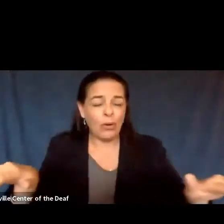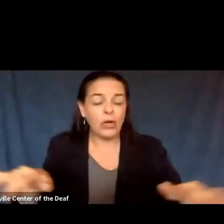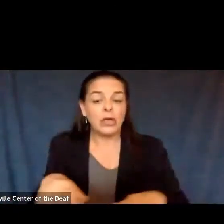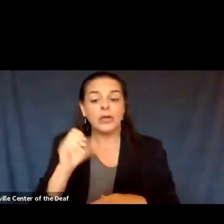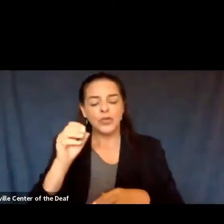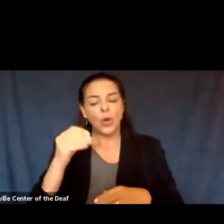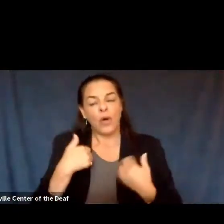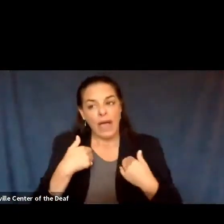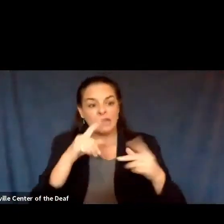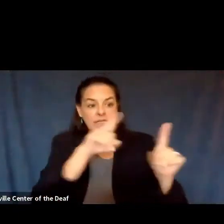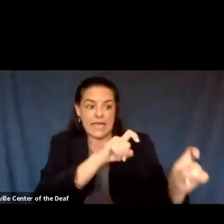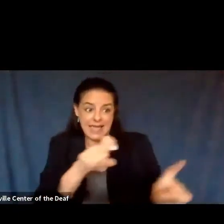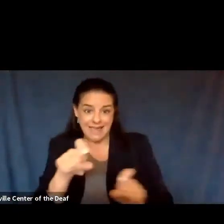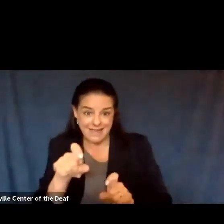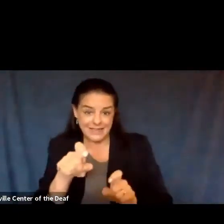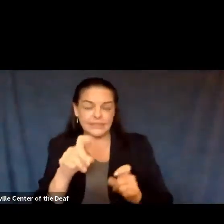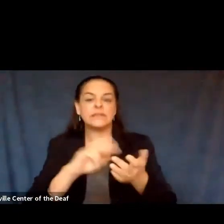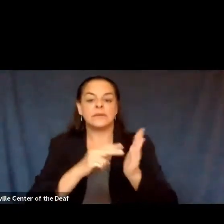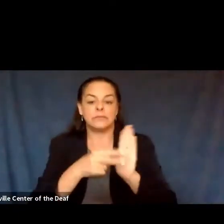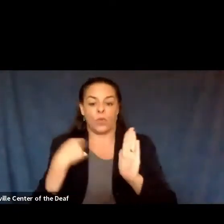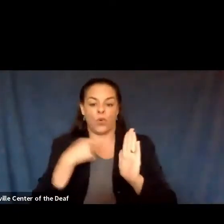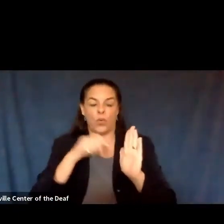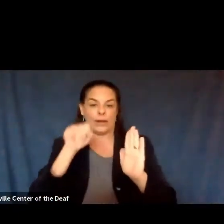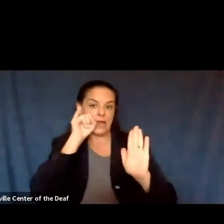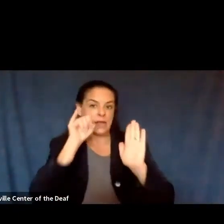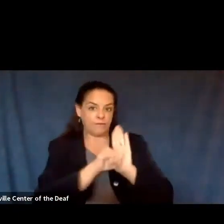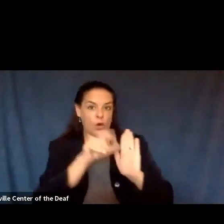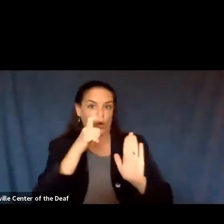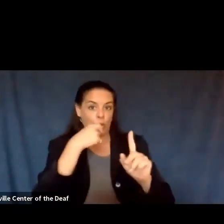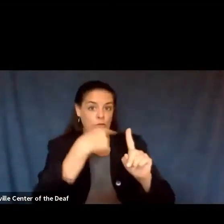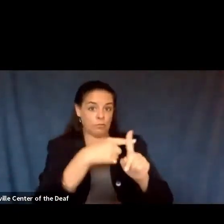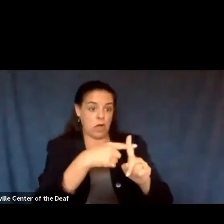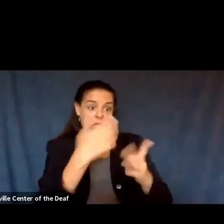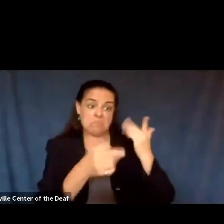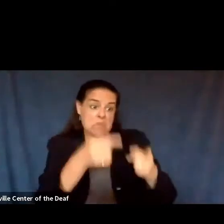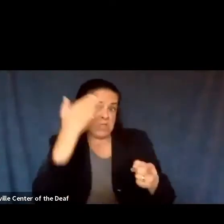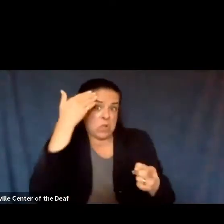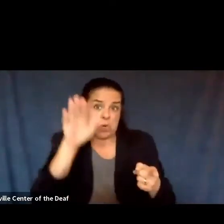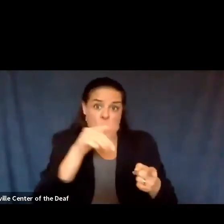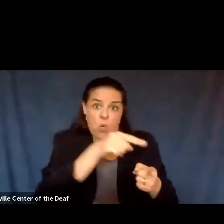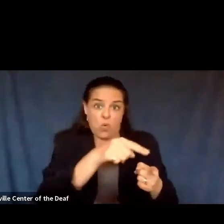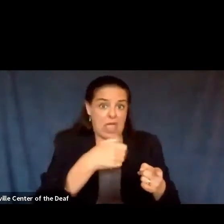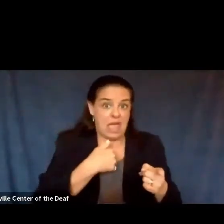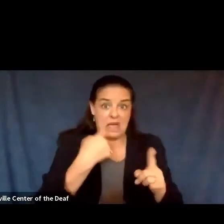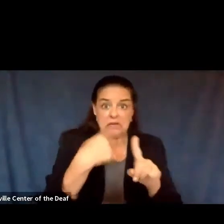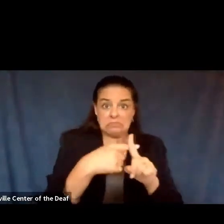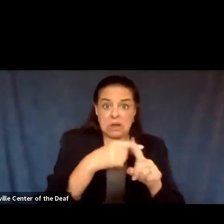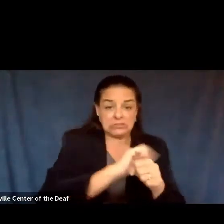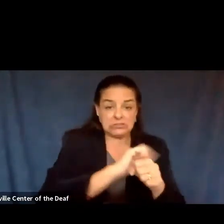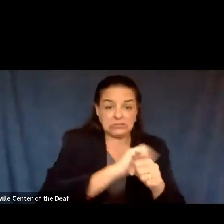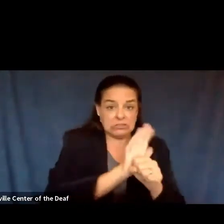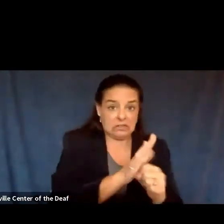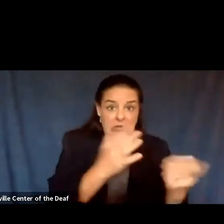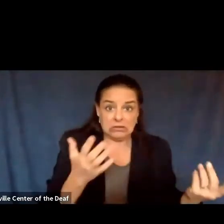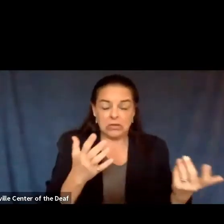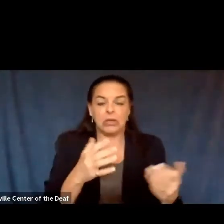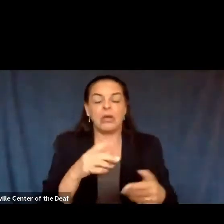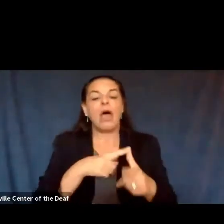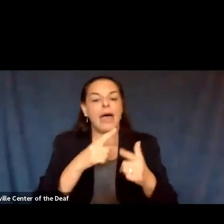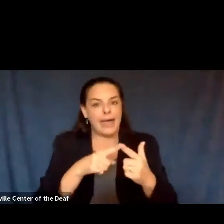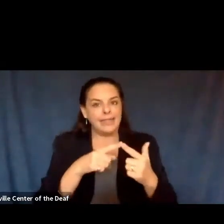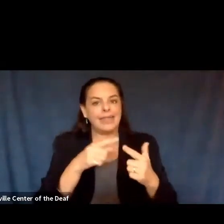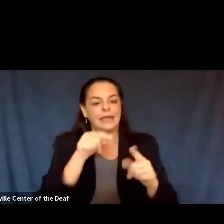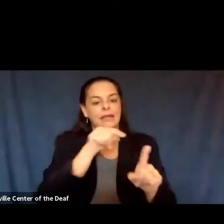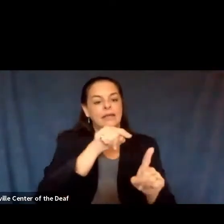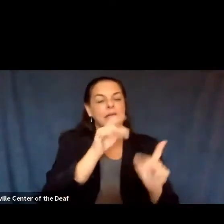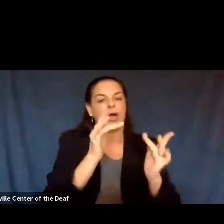of testing allows us to then identify positives that may or may not know that they were symptomatic, may or may not know they were positive, and then contact